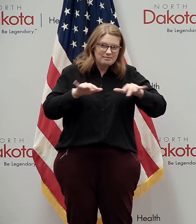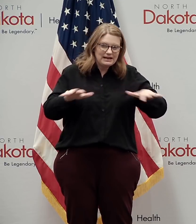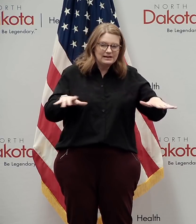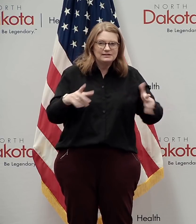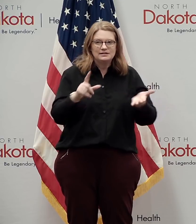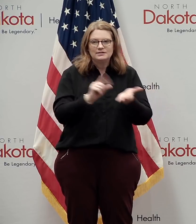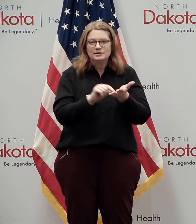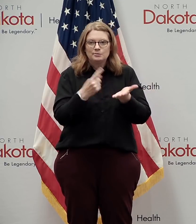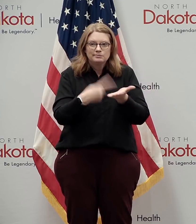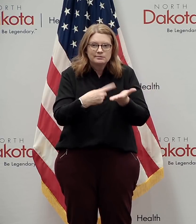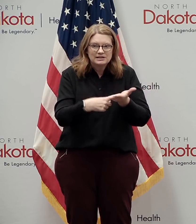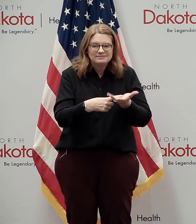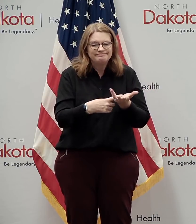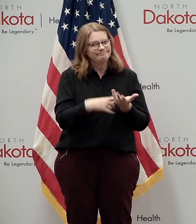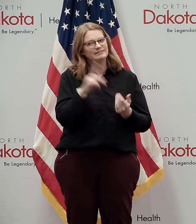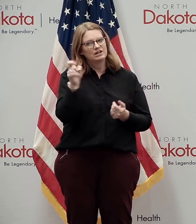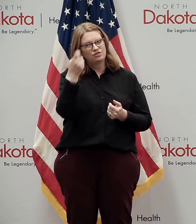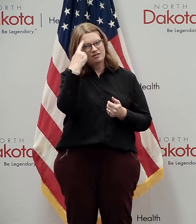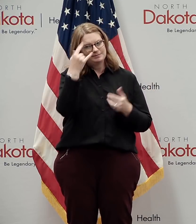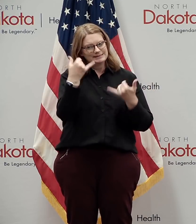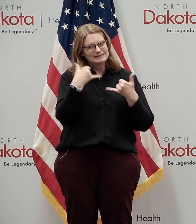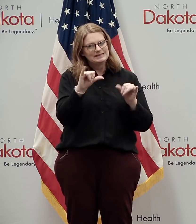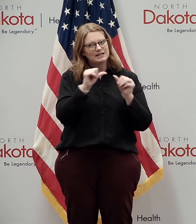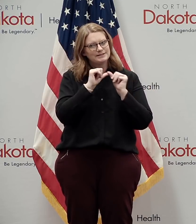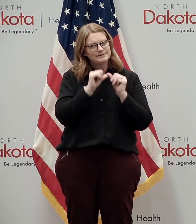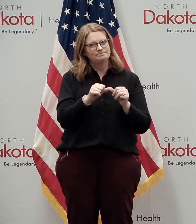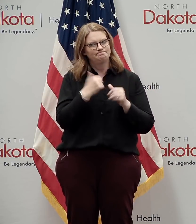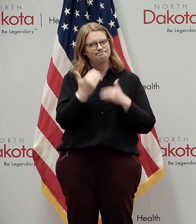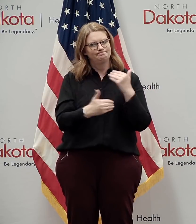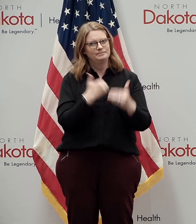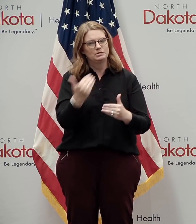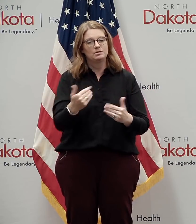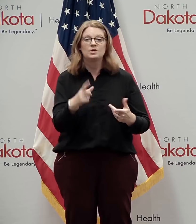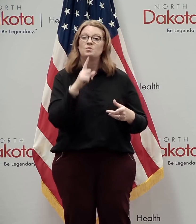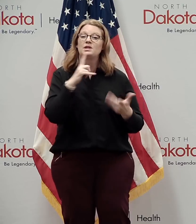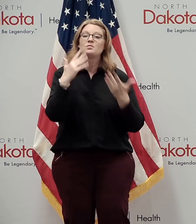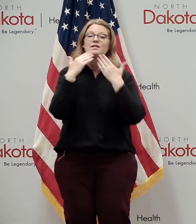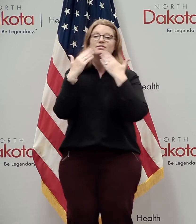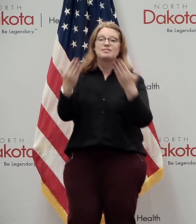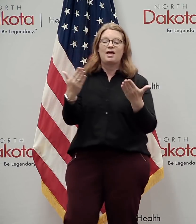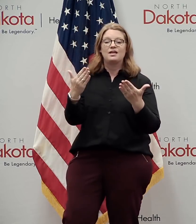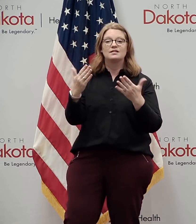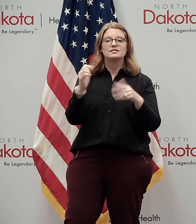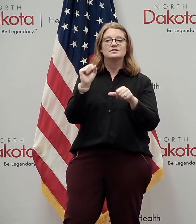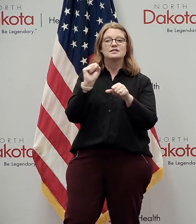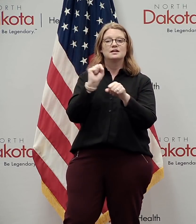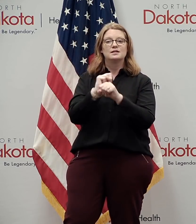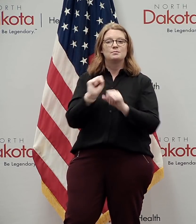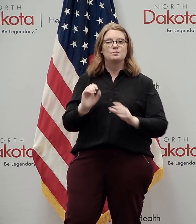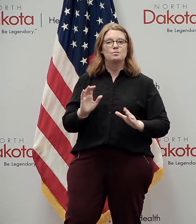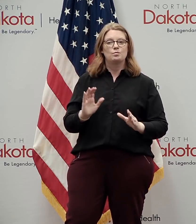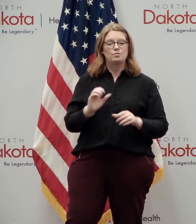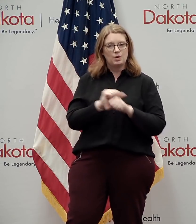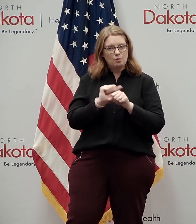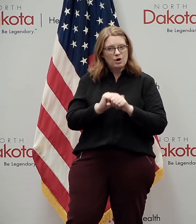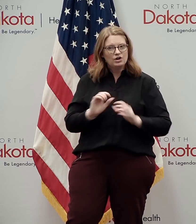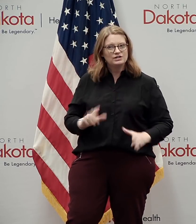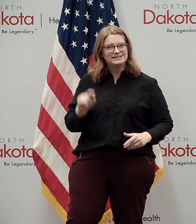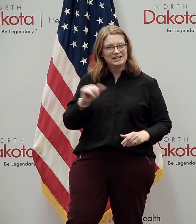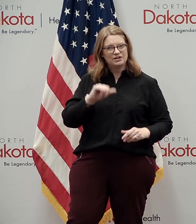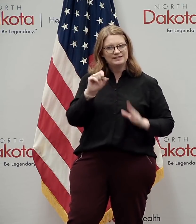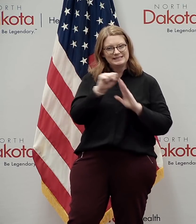briefings. Government continues to charge forward on many different fronts, and I want to thank the hardworking members of the state of North